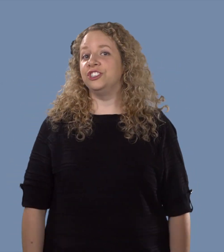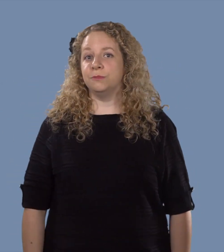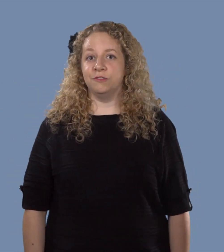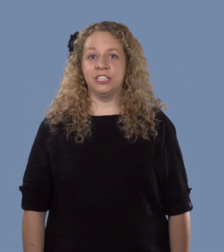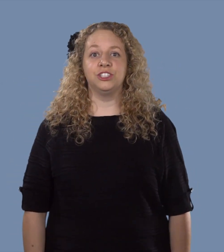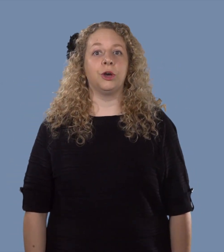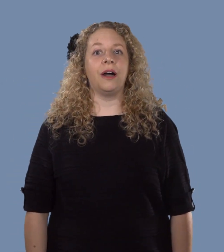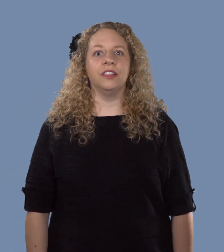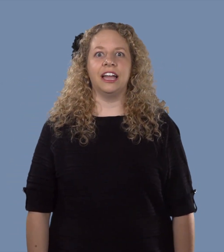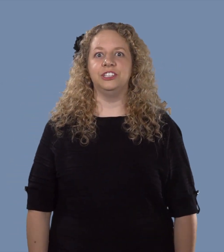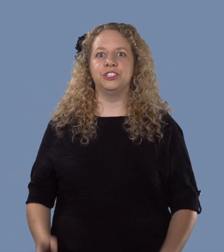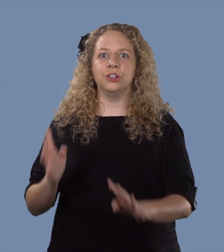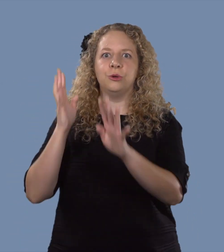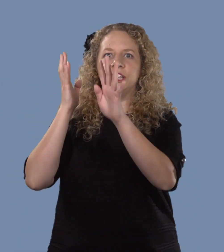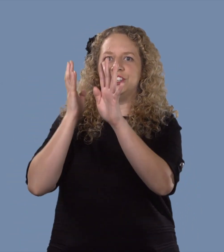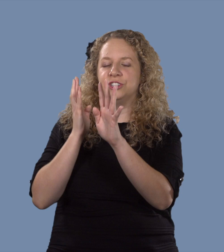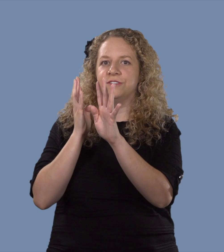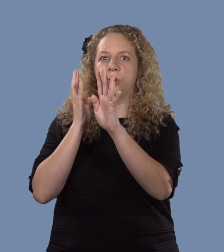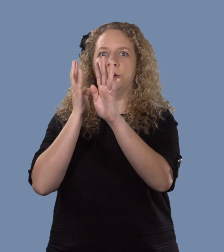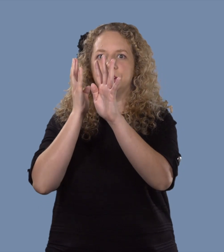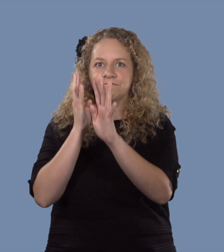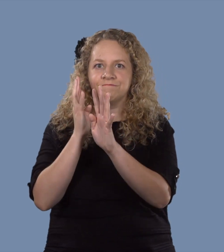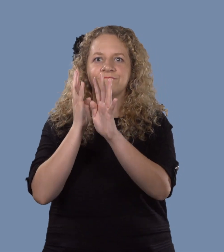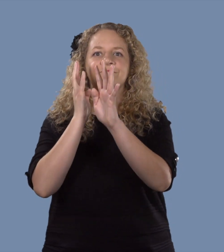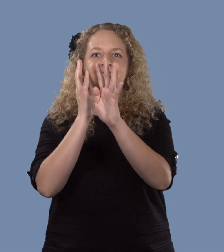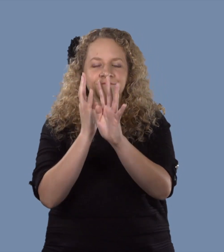You could also use a 3 classifier to show 1 or 2 cars.